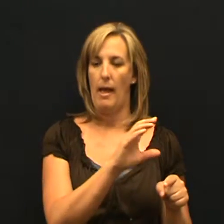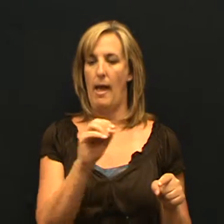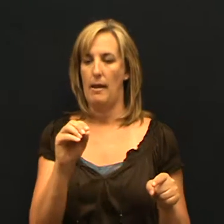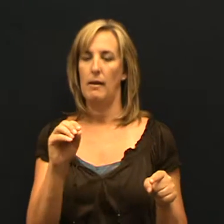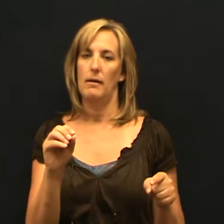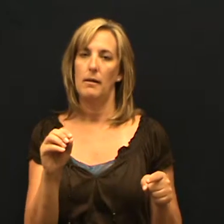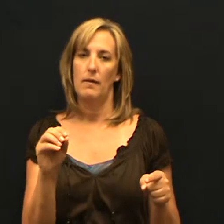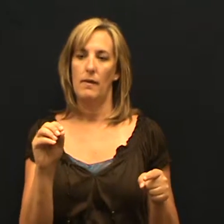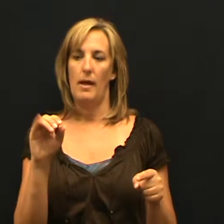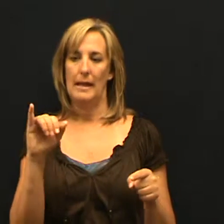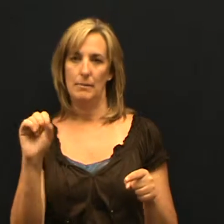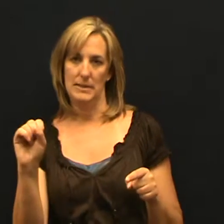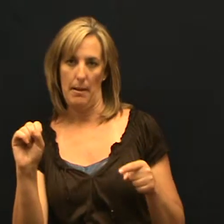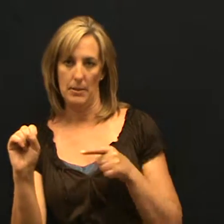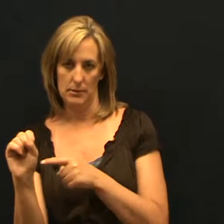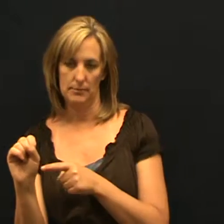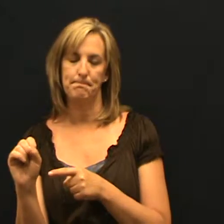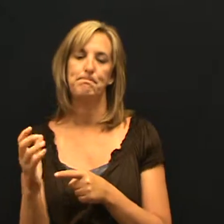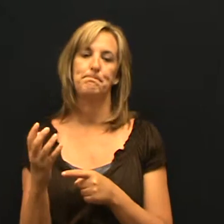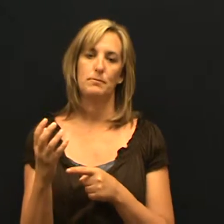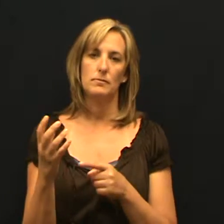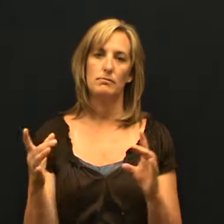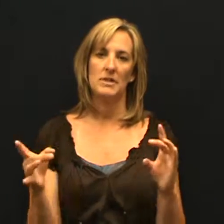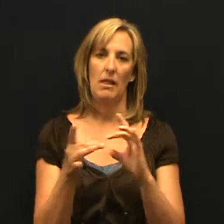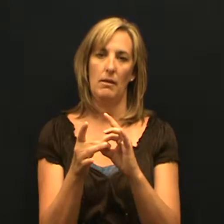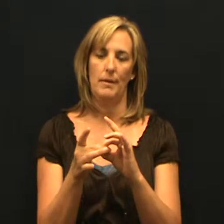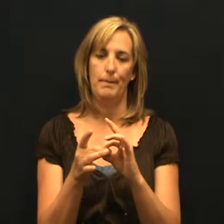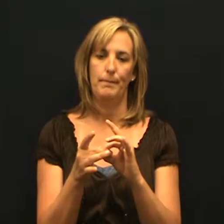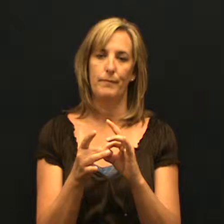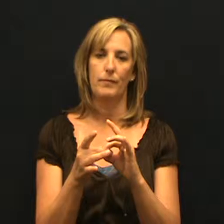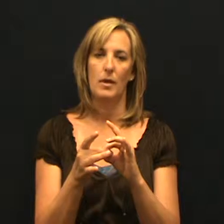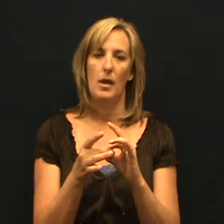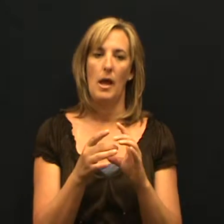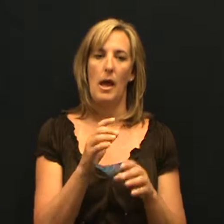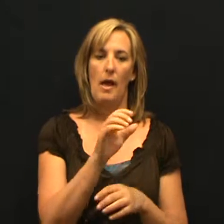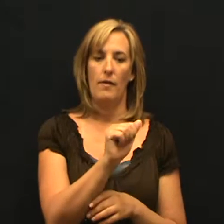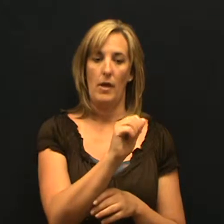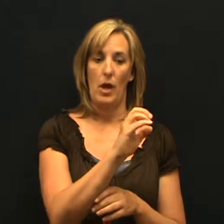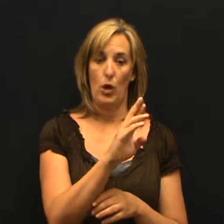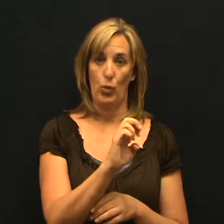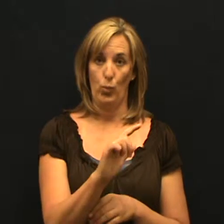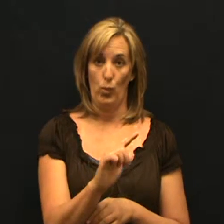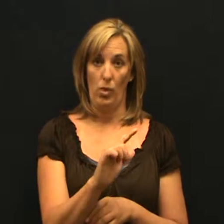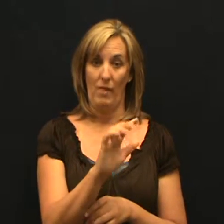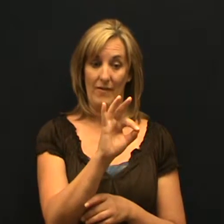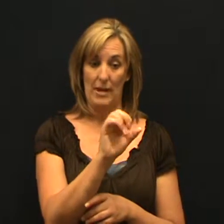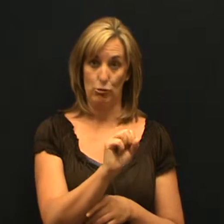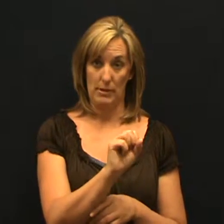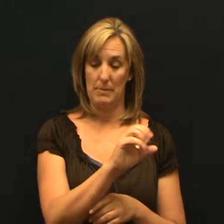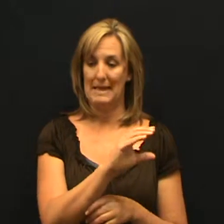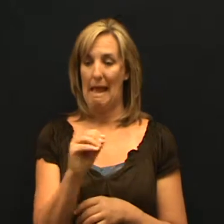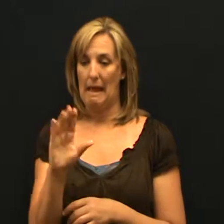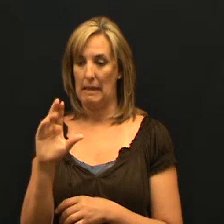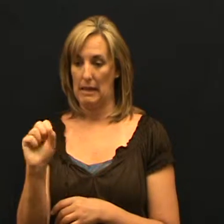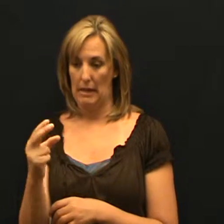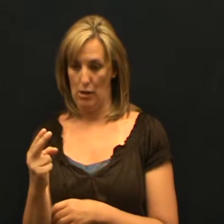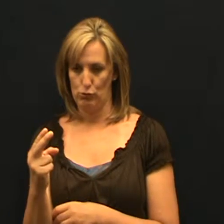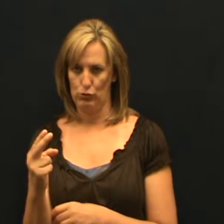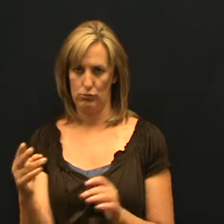link between those accrual-based financial statements and the cash, how we generate cash, how we